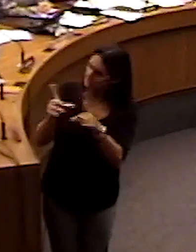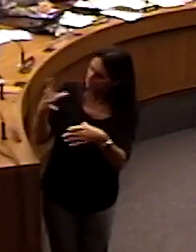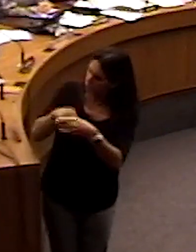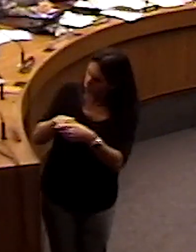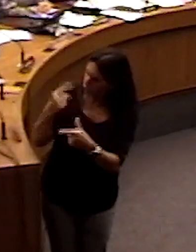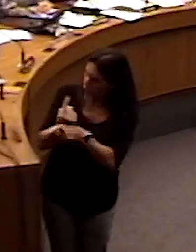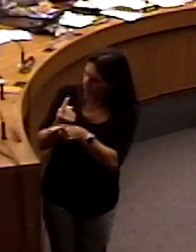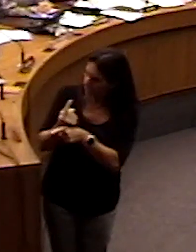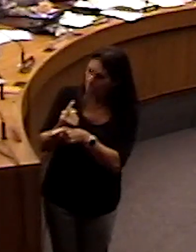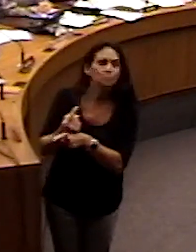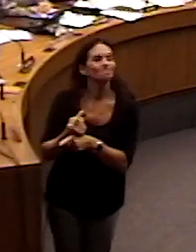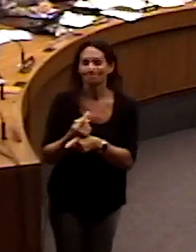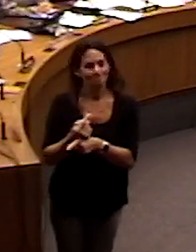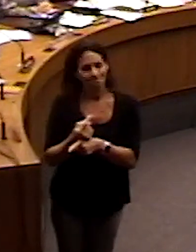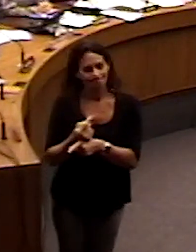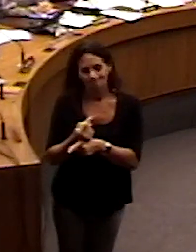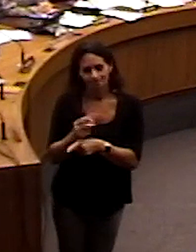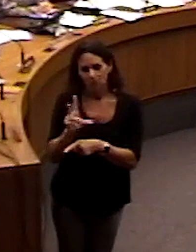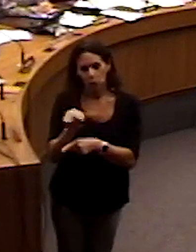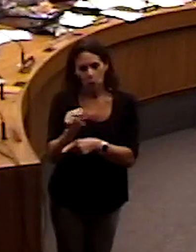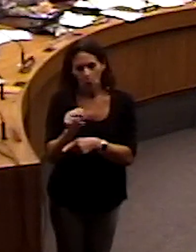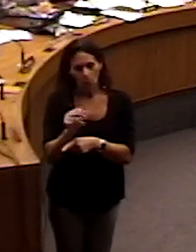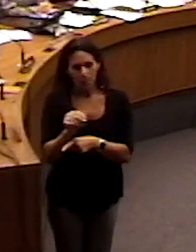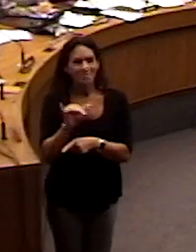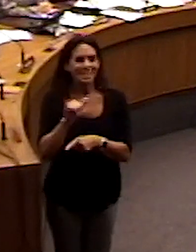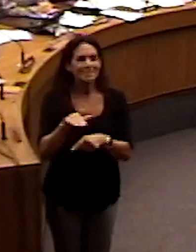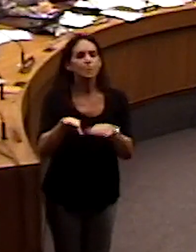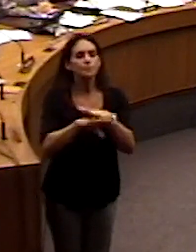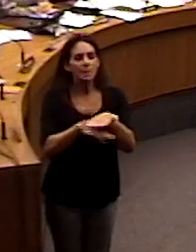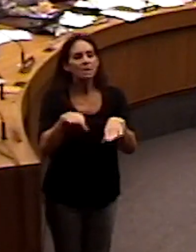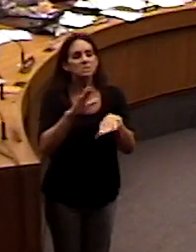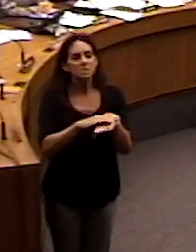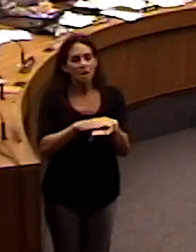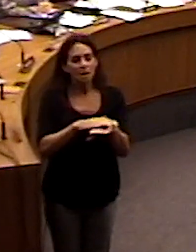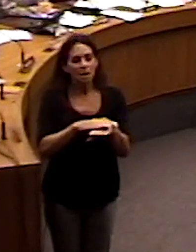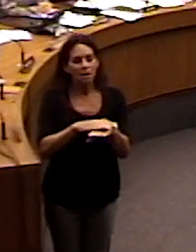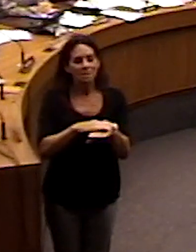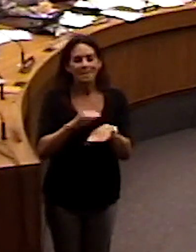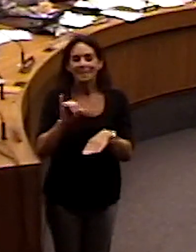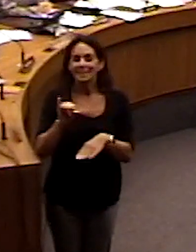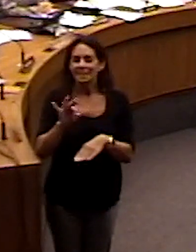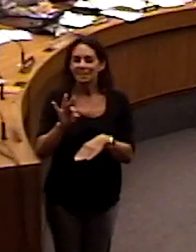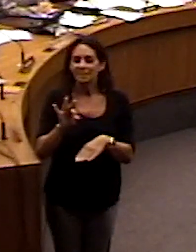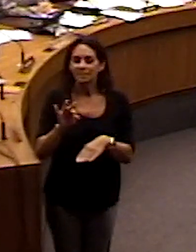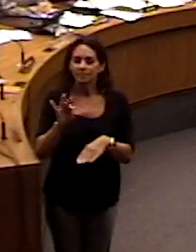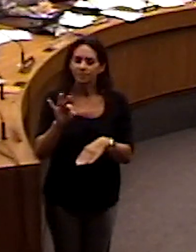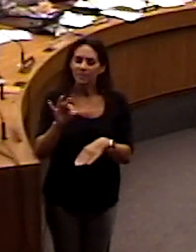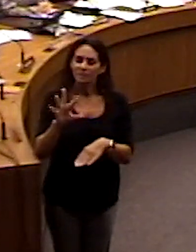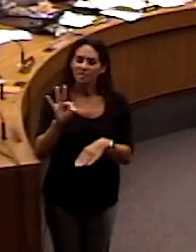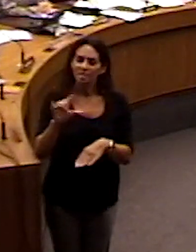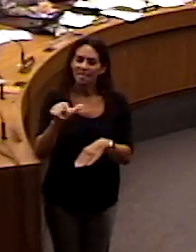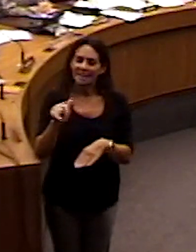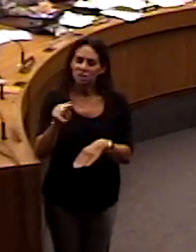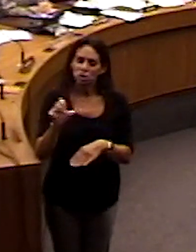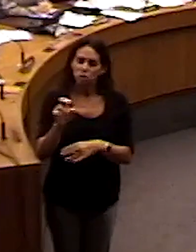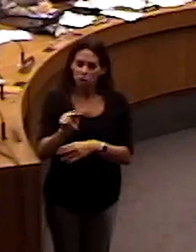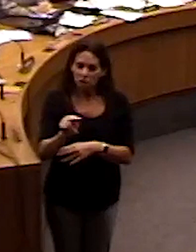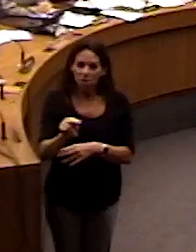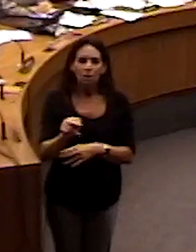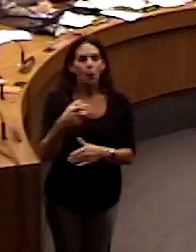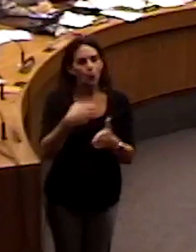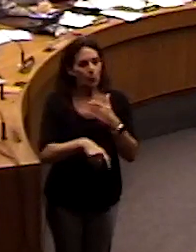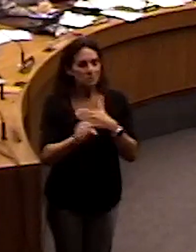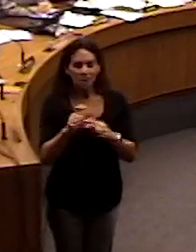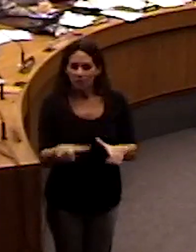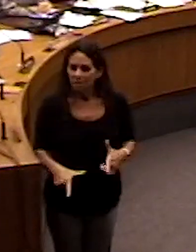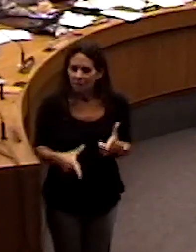it? No, it's a... It's over and above. No, it's based upon... It'll be an assessment. It's based upon inflationary factors, cost of living, not